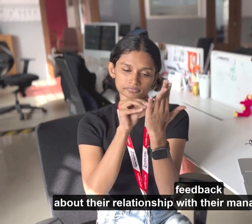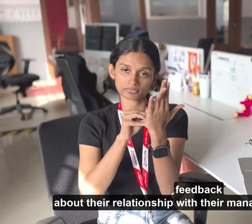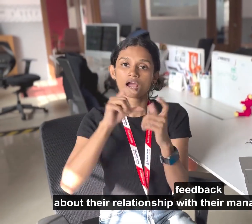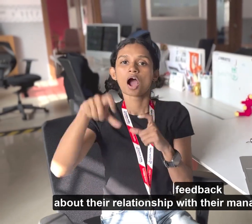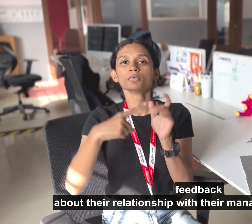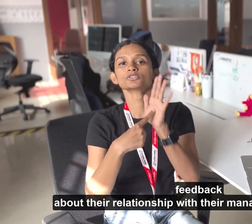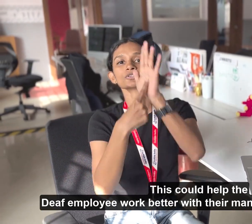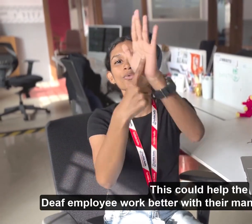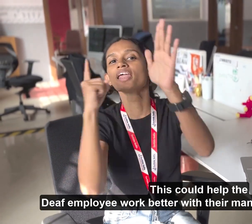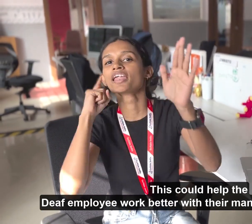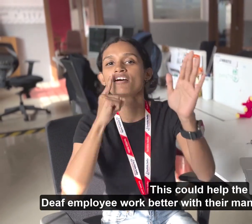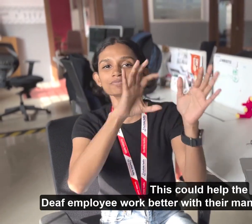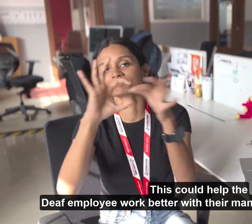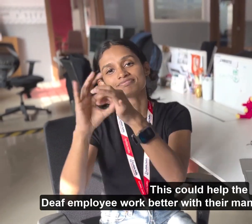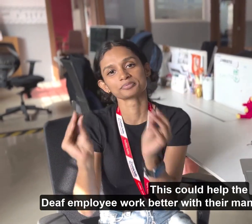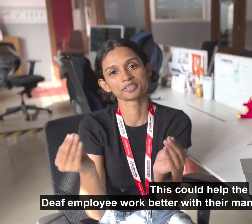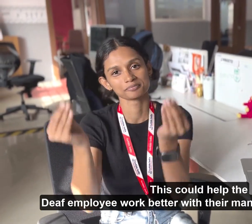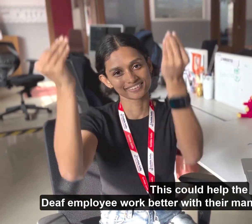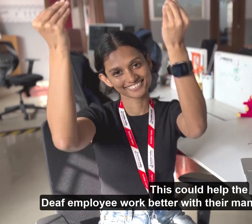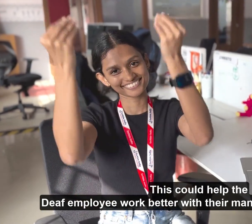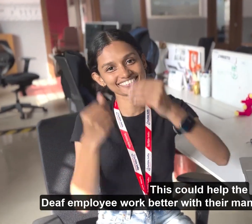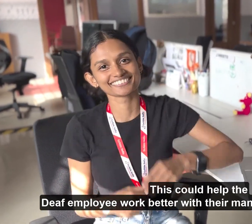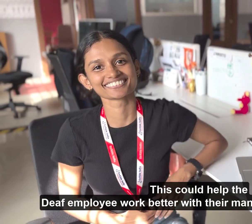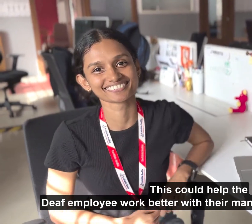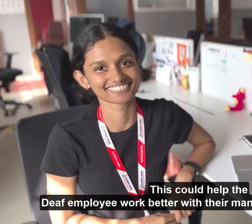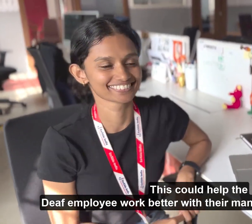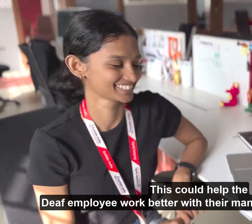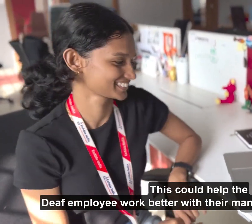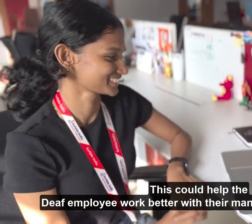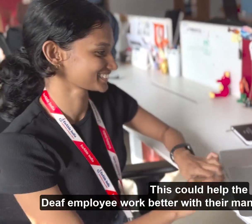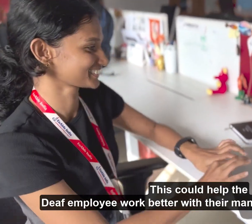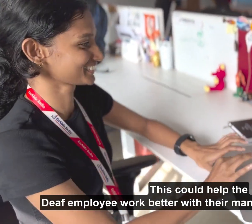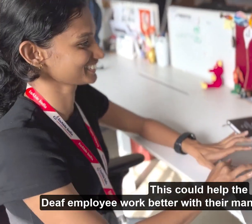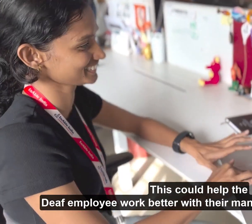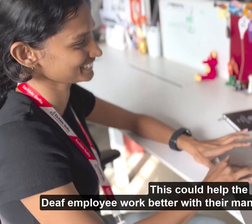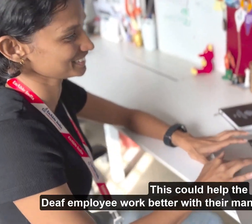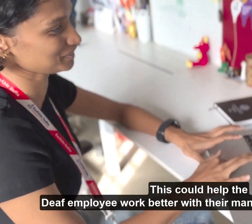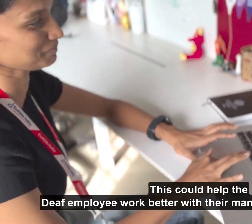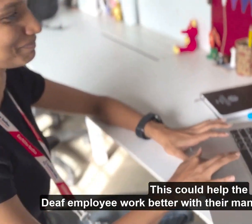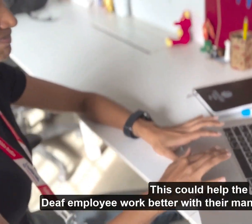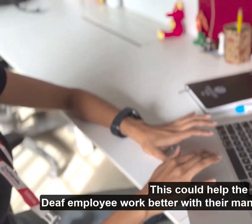manager and the work. This could help the deaf employee work better with their managers and company.